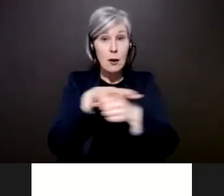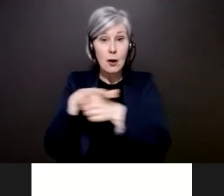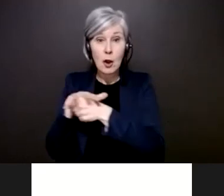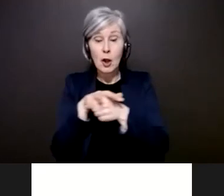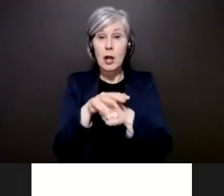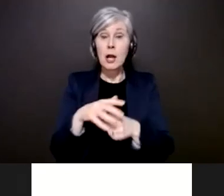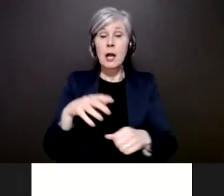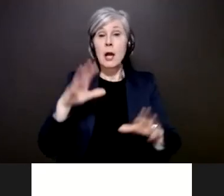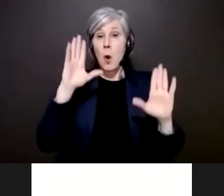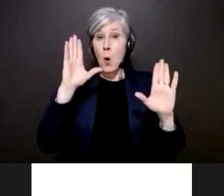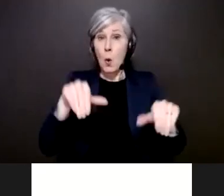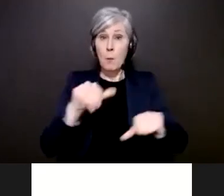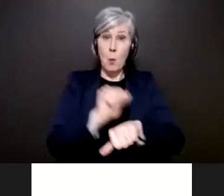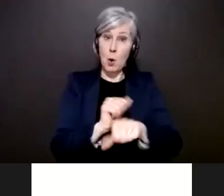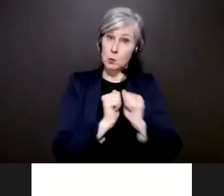great?